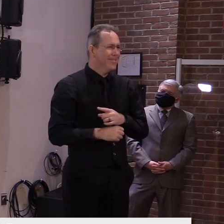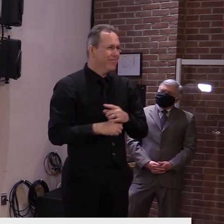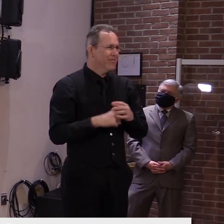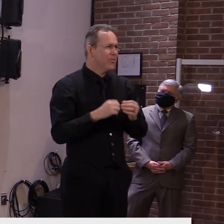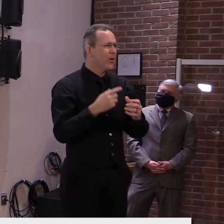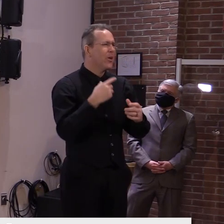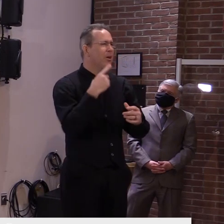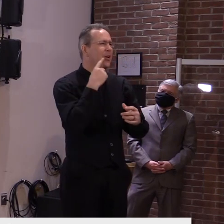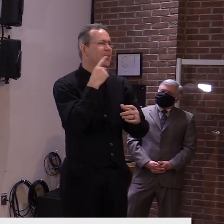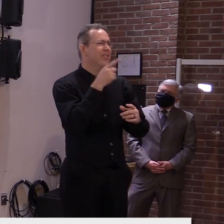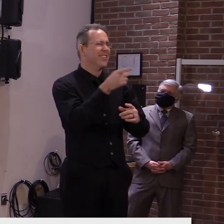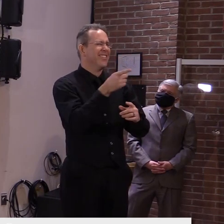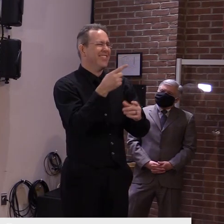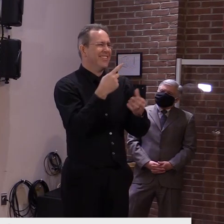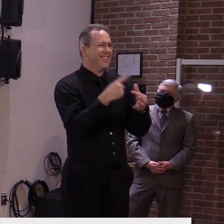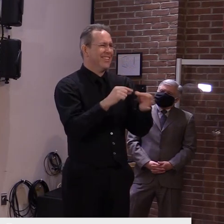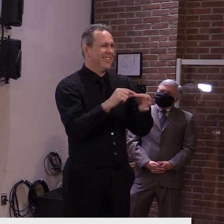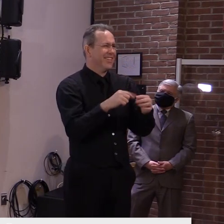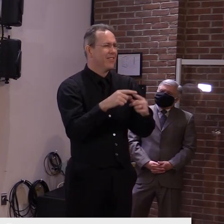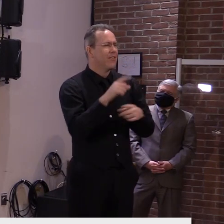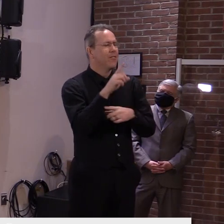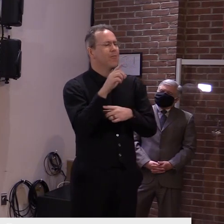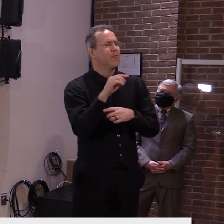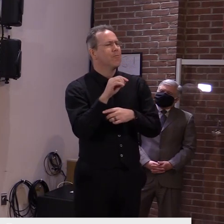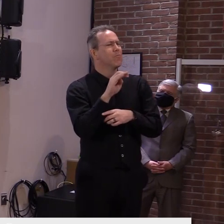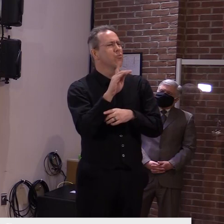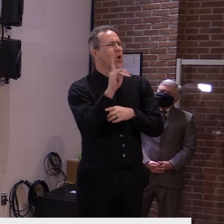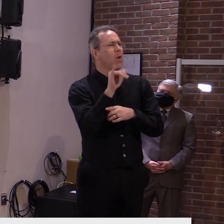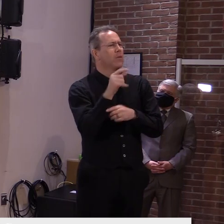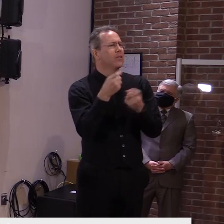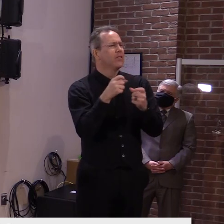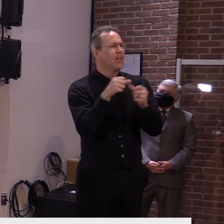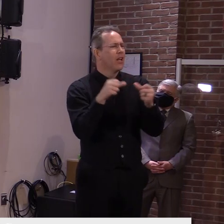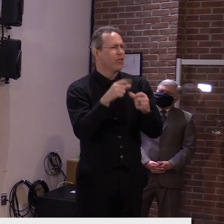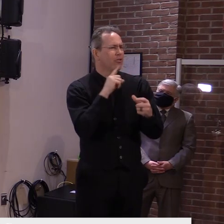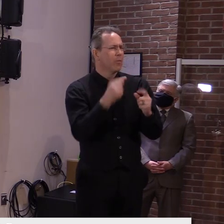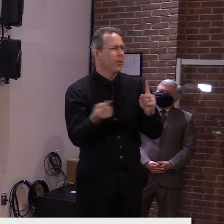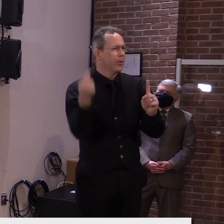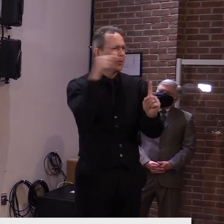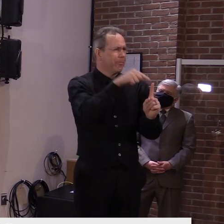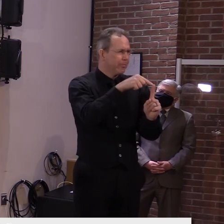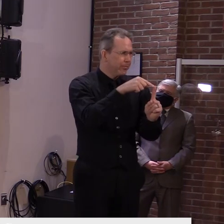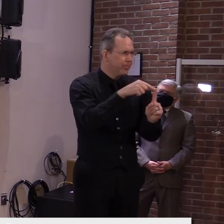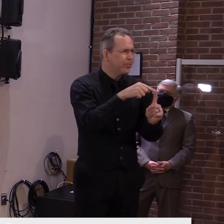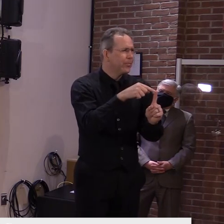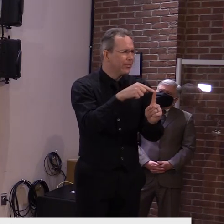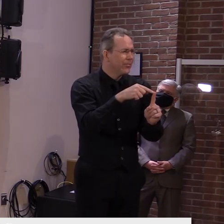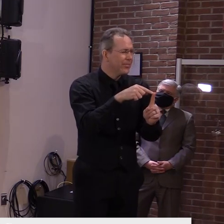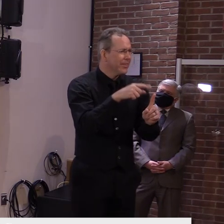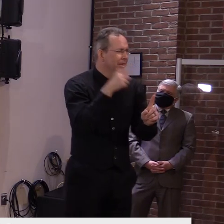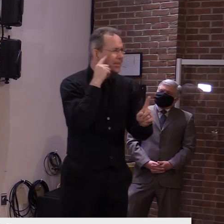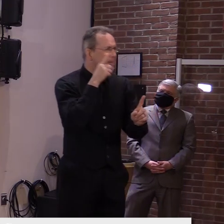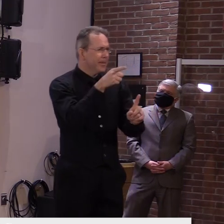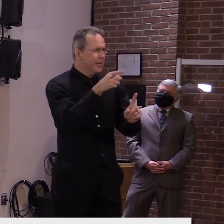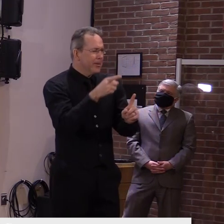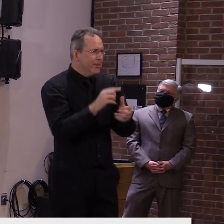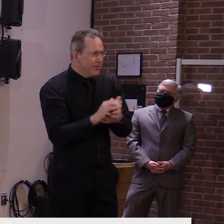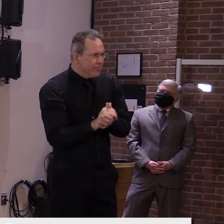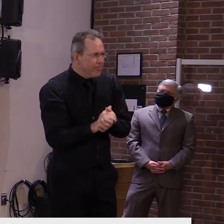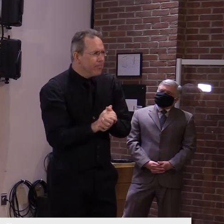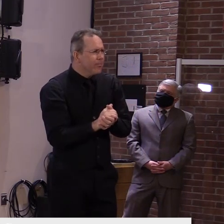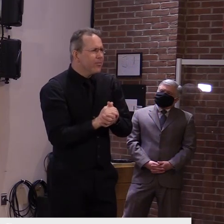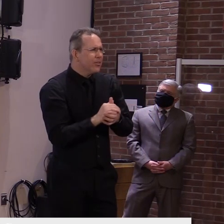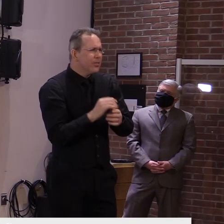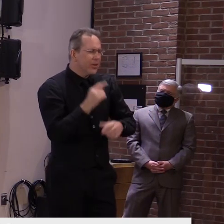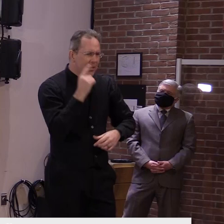back think about other states, for instance, I think there is at one point in time, there was one state, it may have been the Dakotas, one of